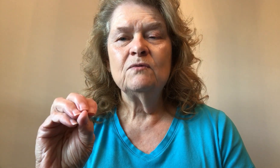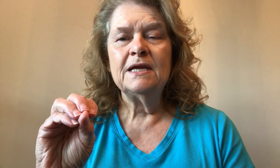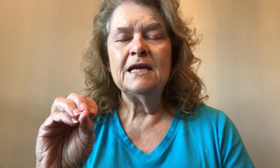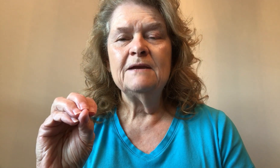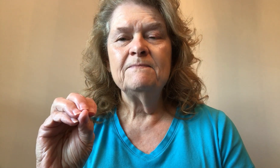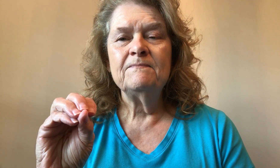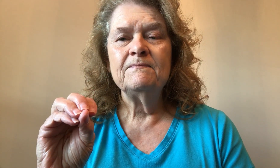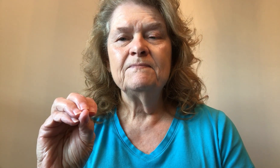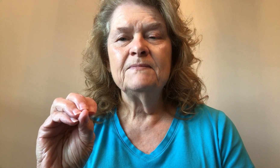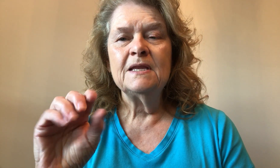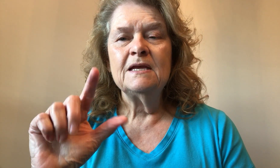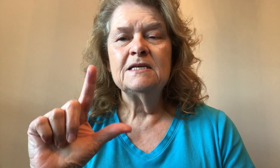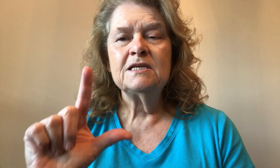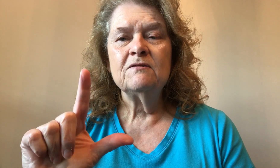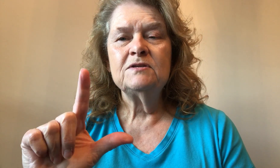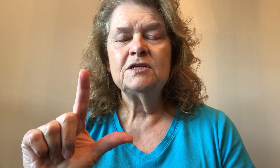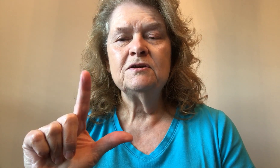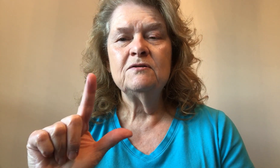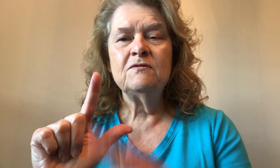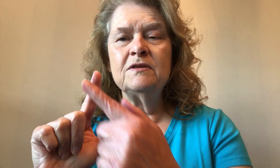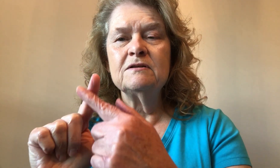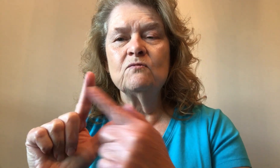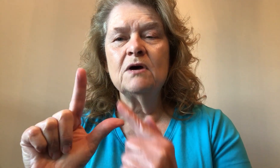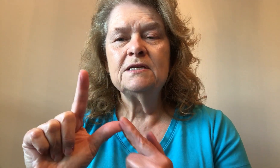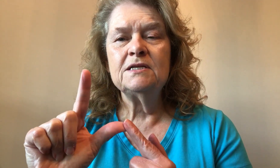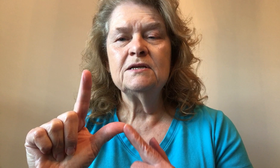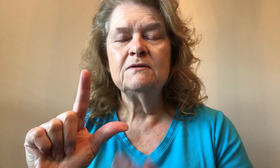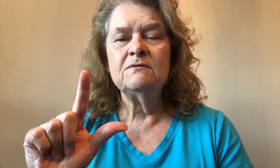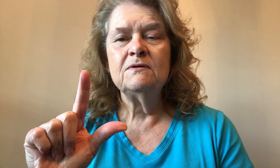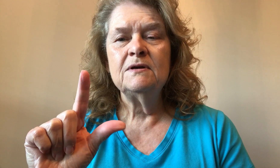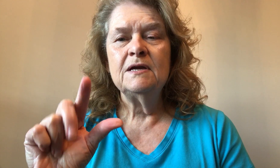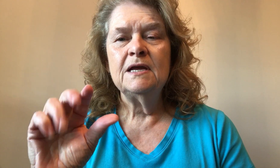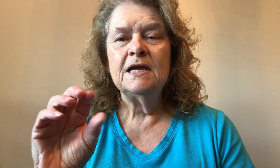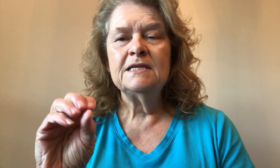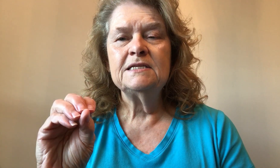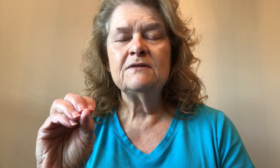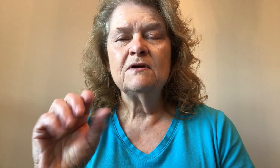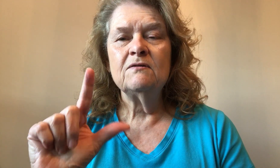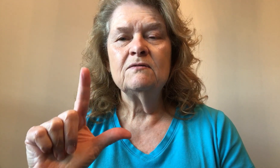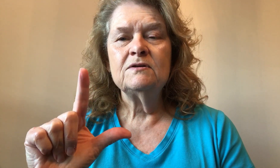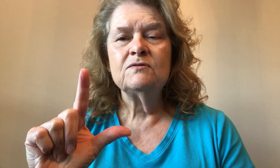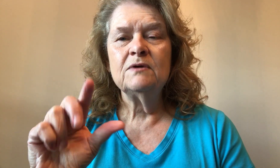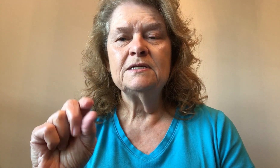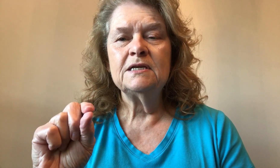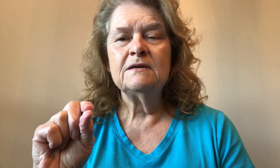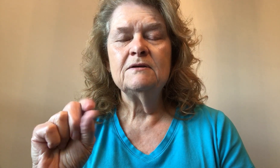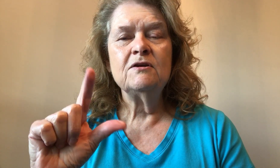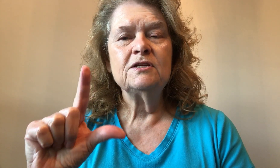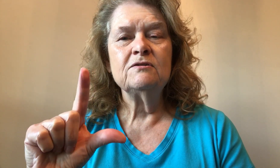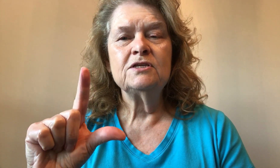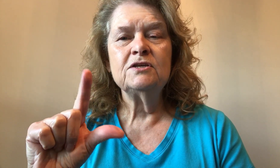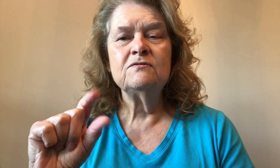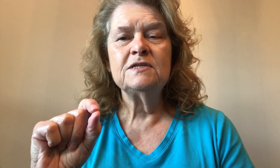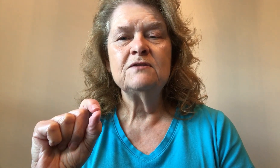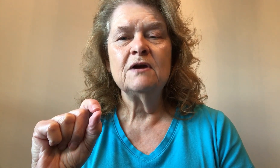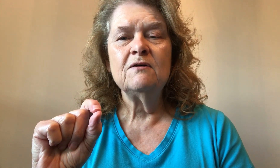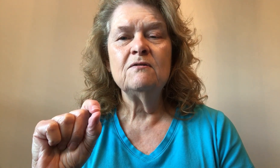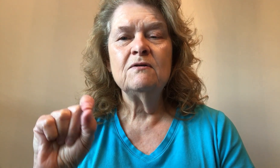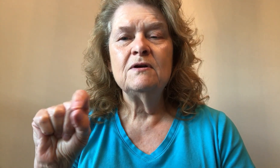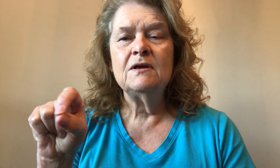20. So 2, there's 1, 2, and 0, 20. You could do 2, 0,